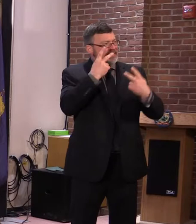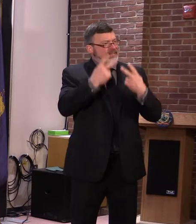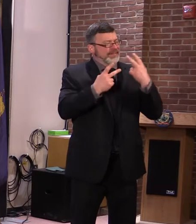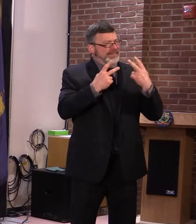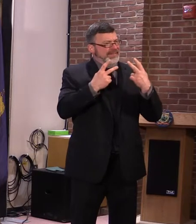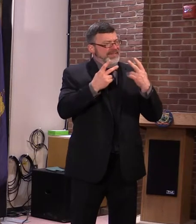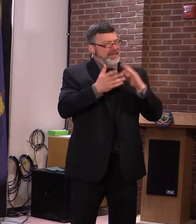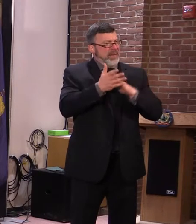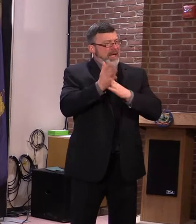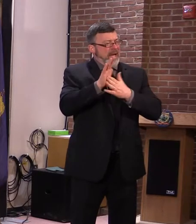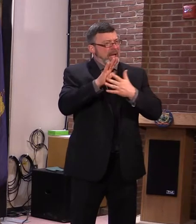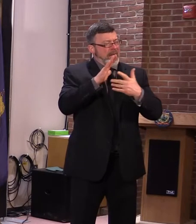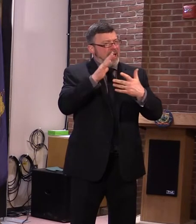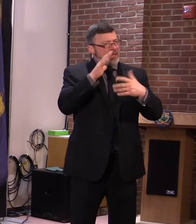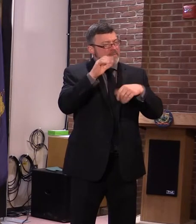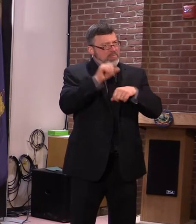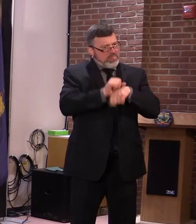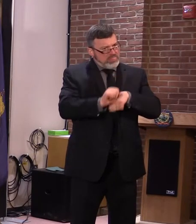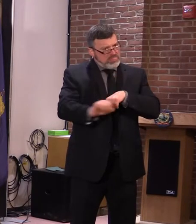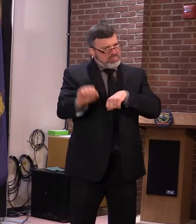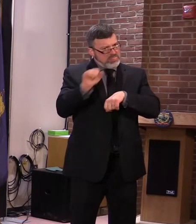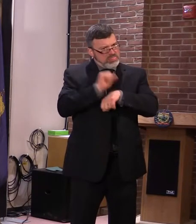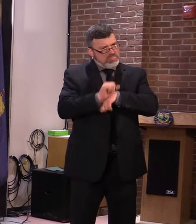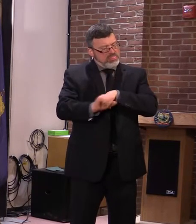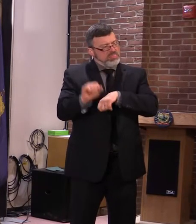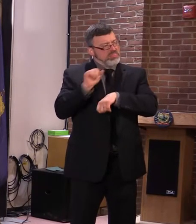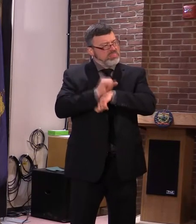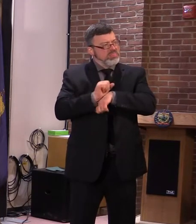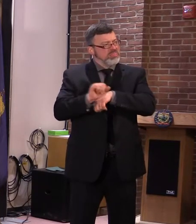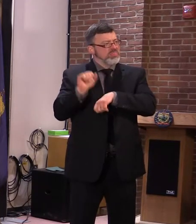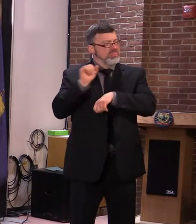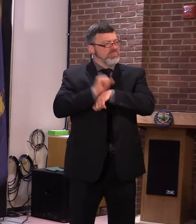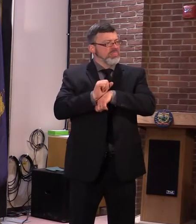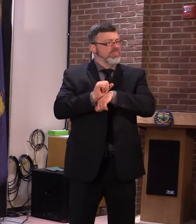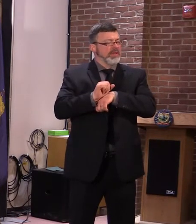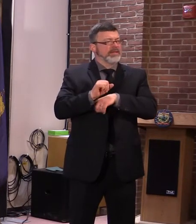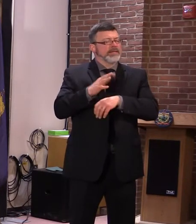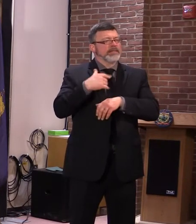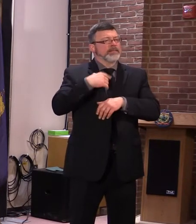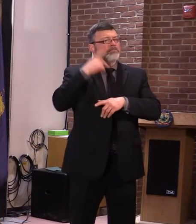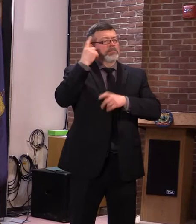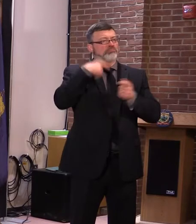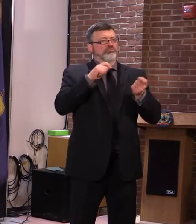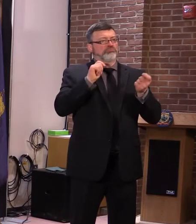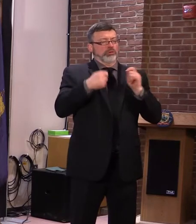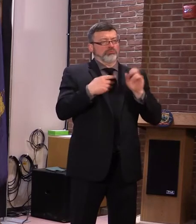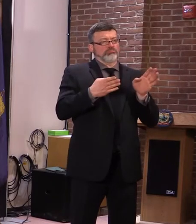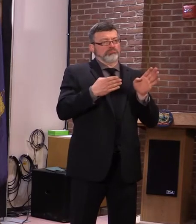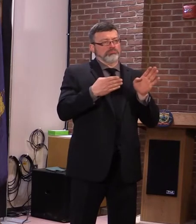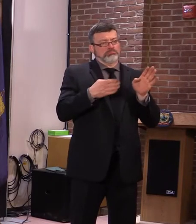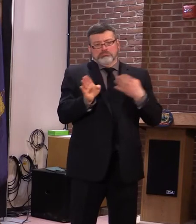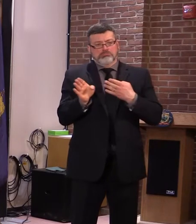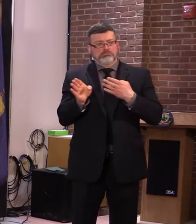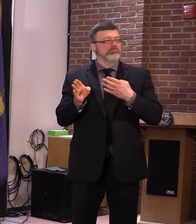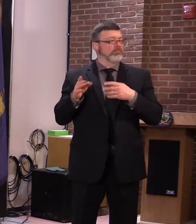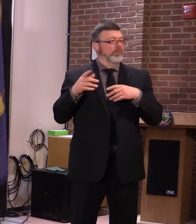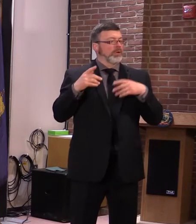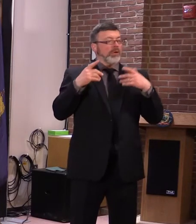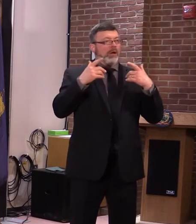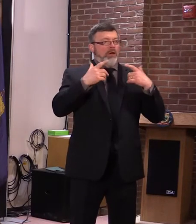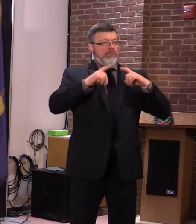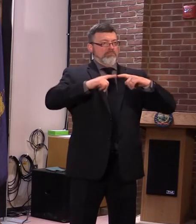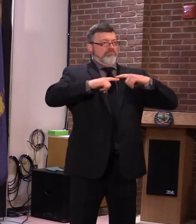Vermont has pivoted towards arming Vermonters with information they need to isolate and reach out to their contacts.